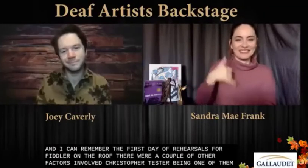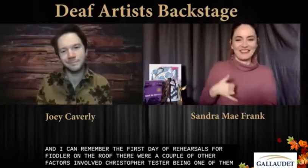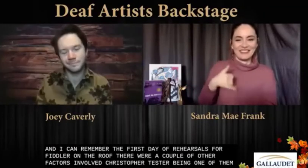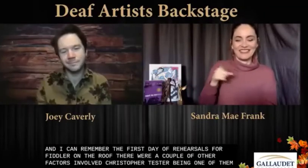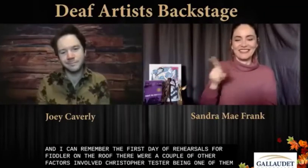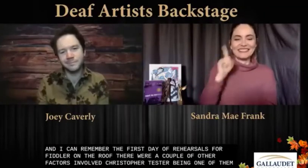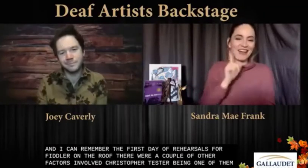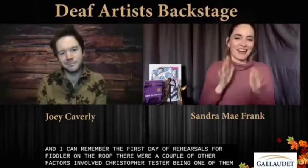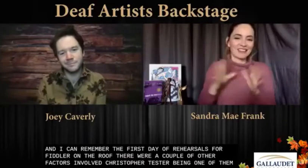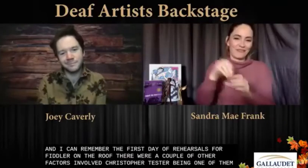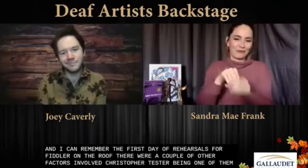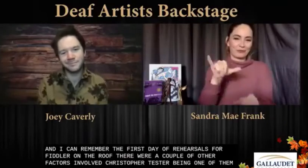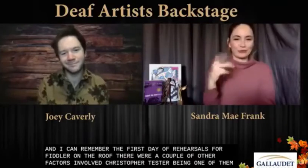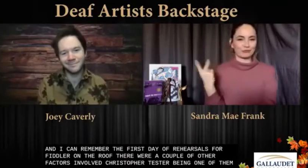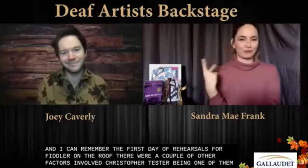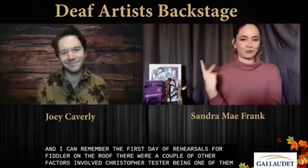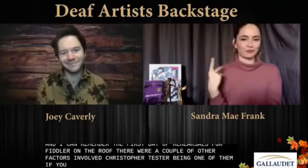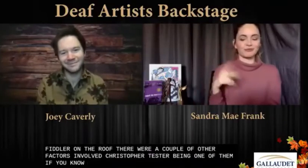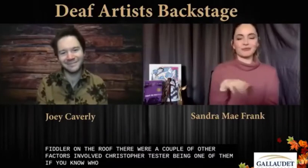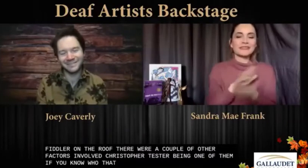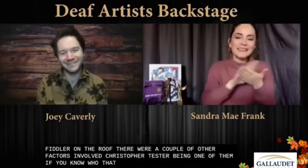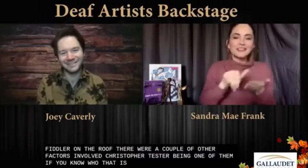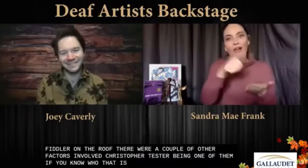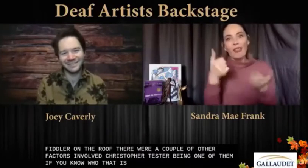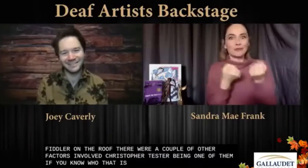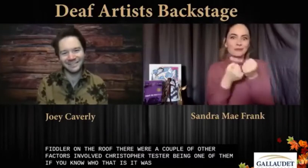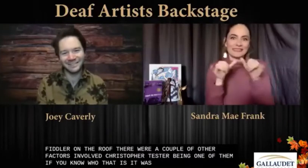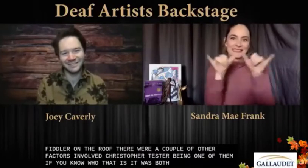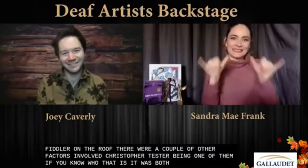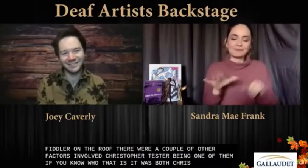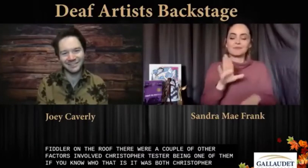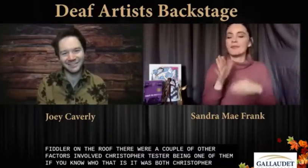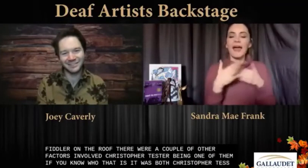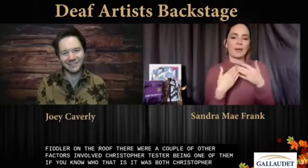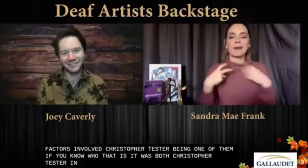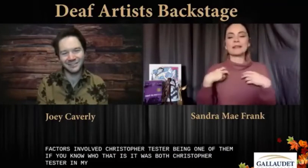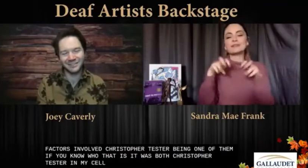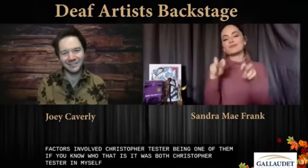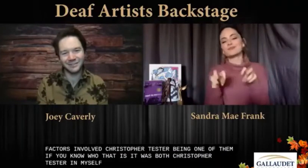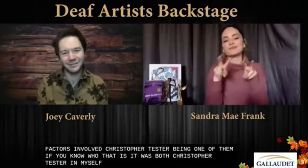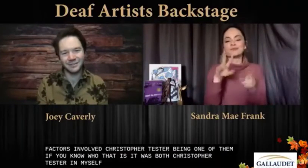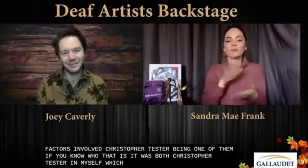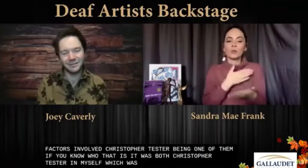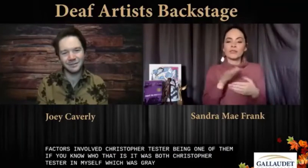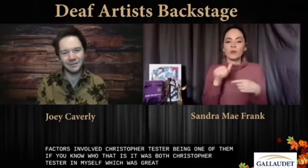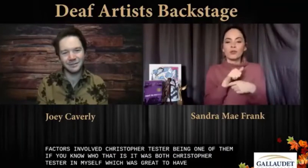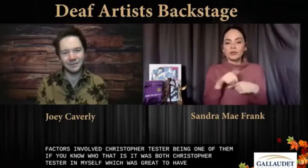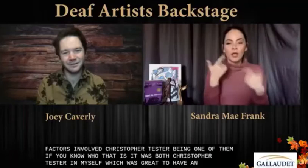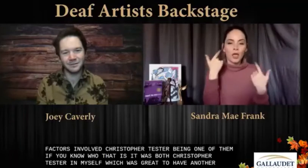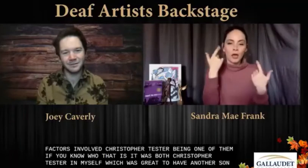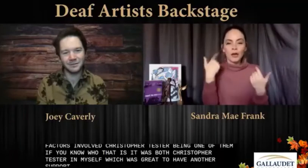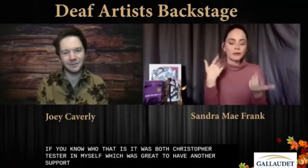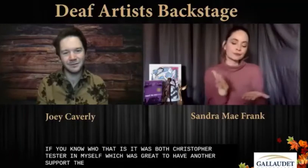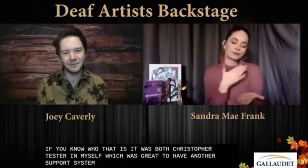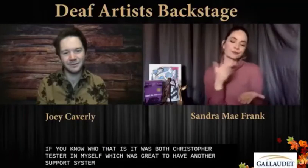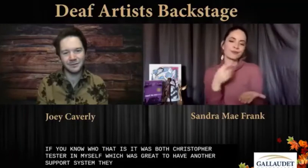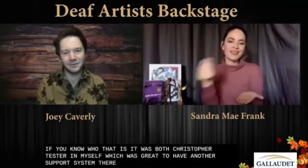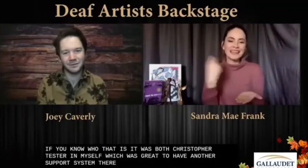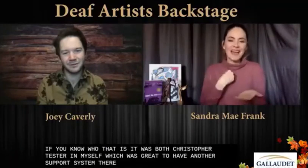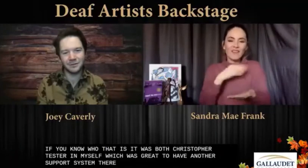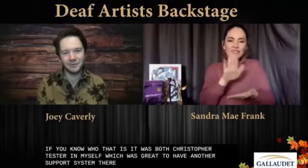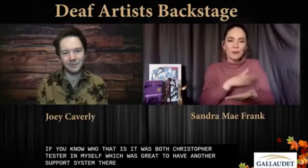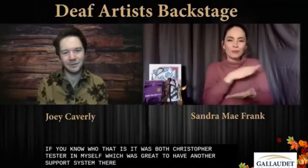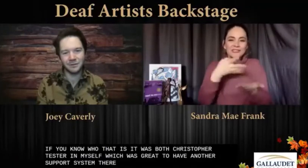if you know who that is it was both Christopher Tester and myself which was great to have another support system there